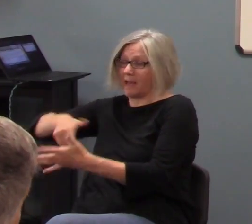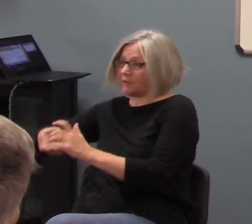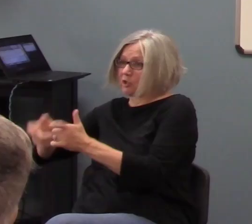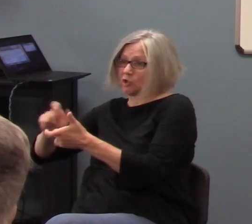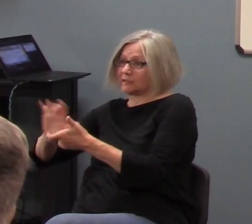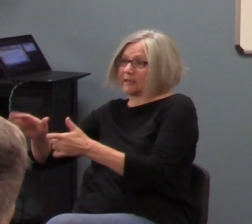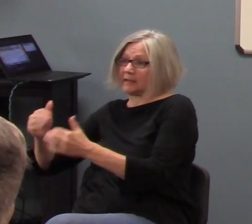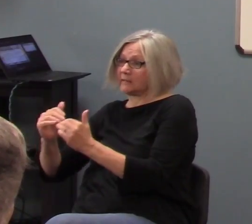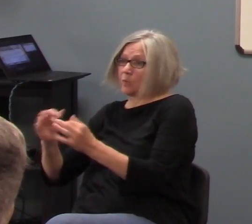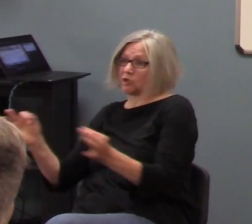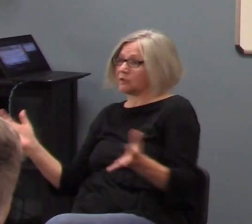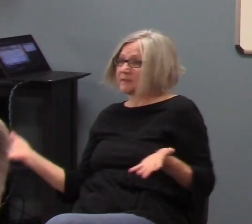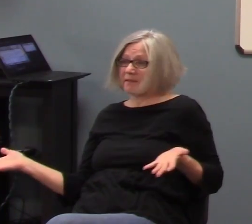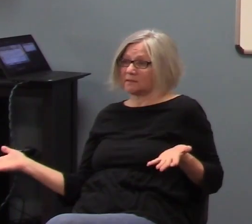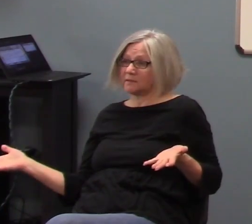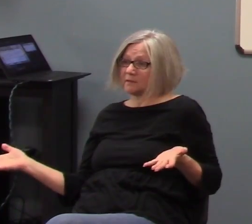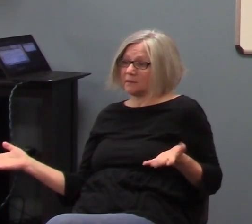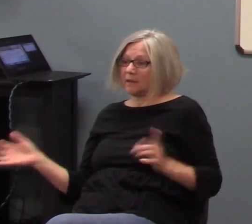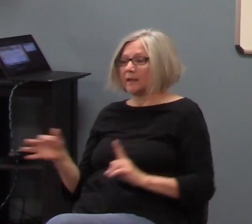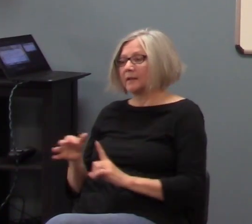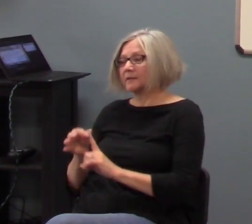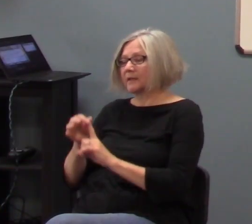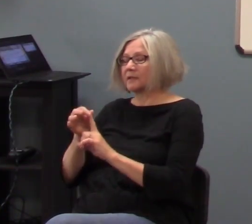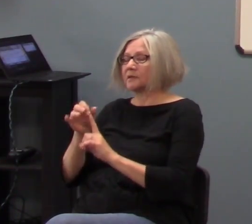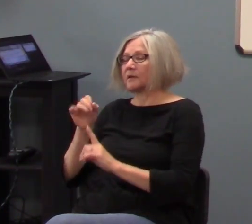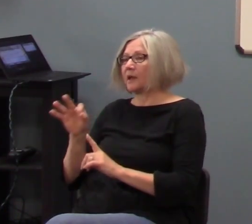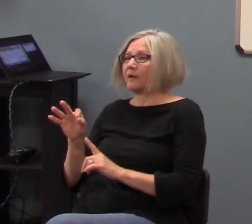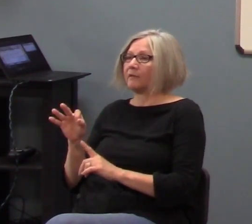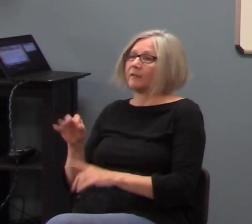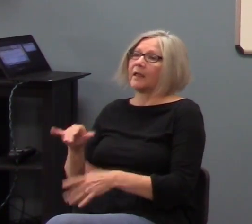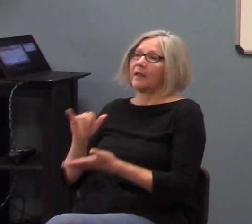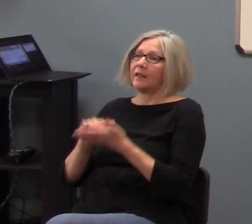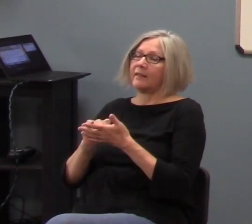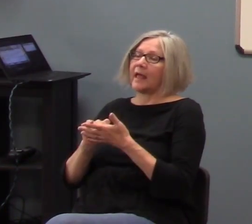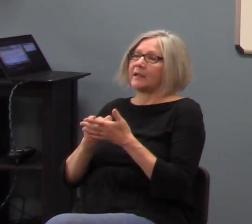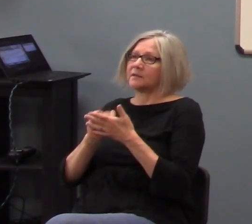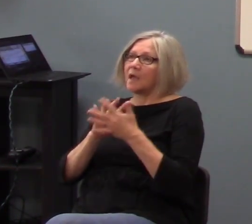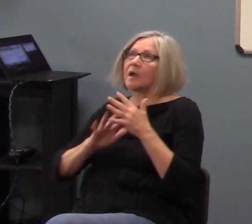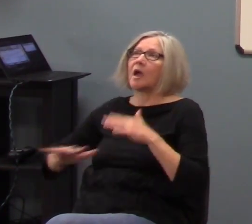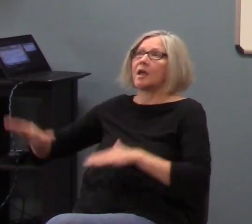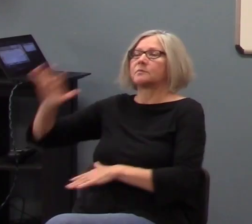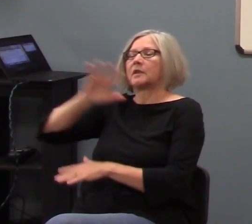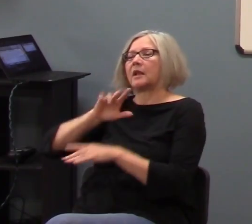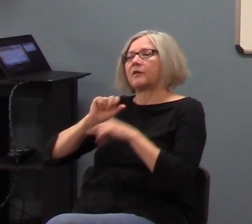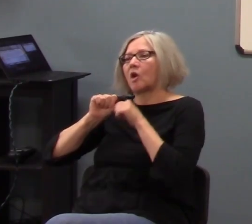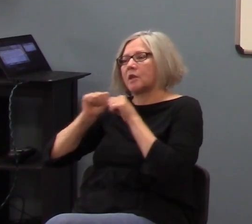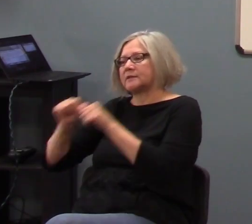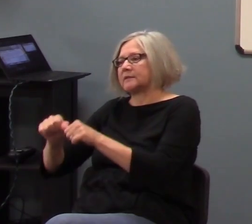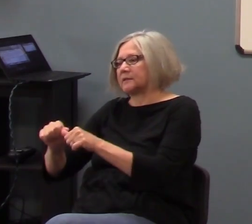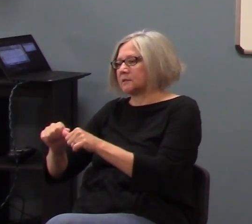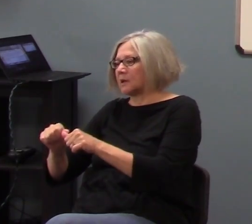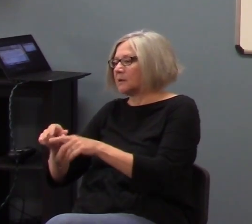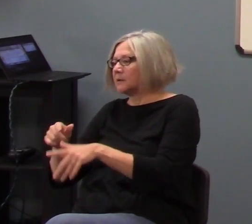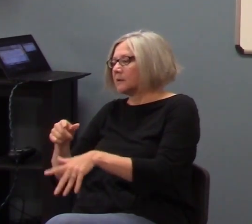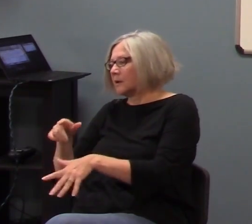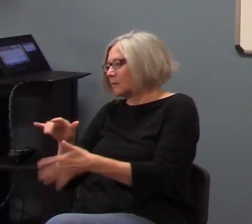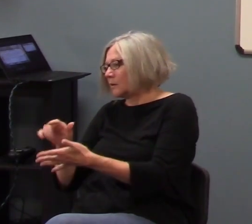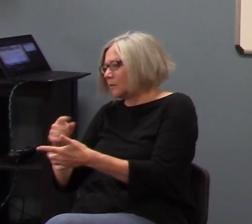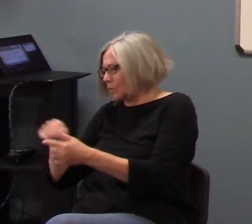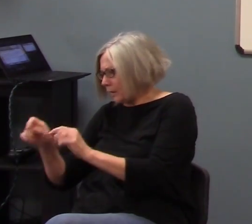equations at all, with the exception of the cosmological constant, which we found out was still right after we fixed it, so we went back to the original.